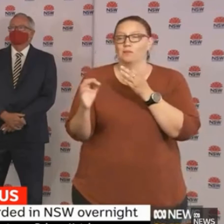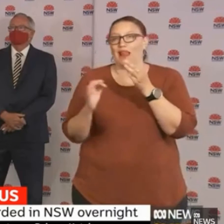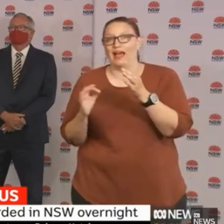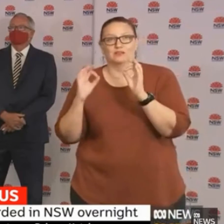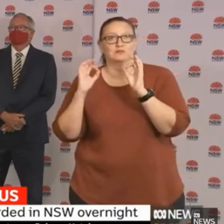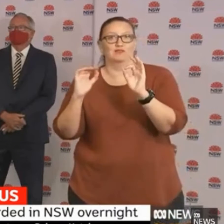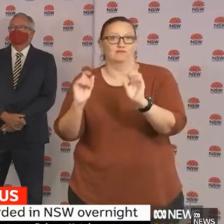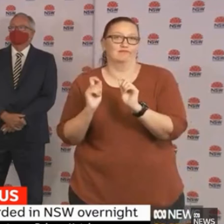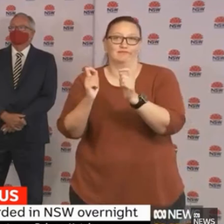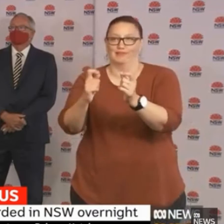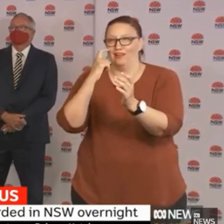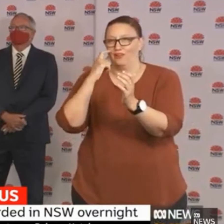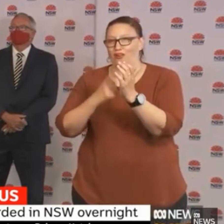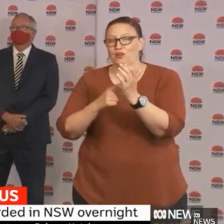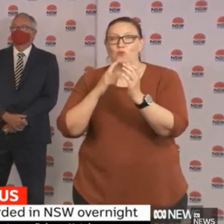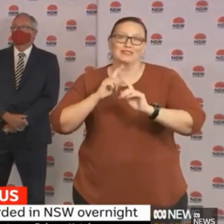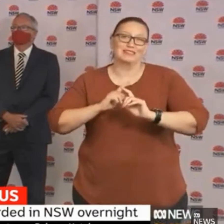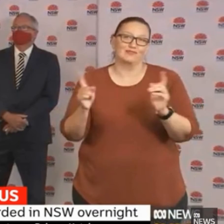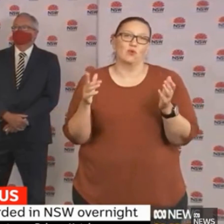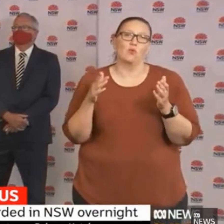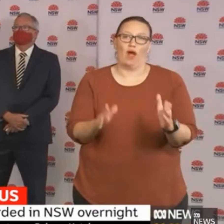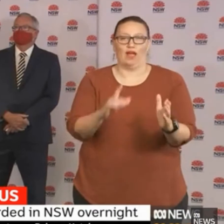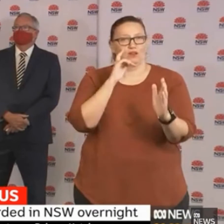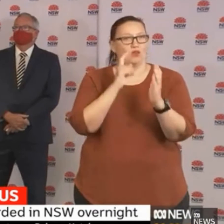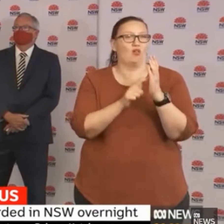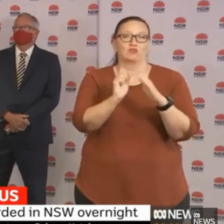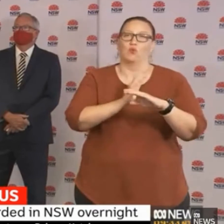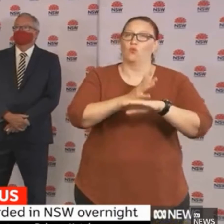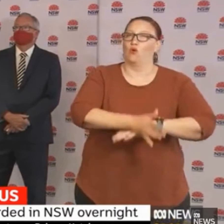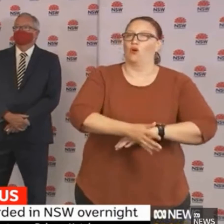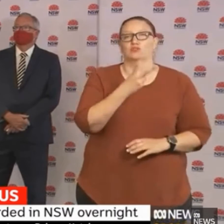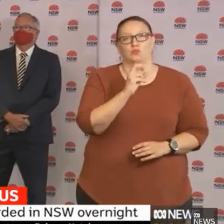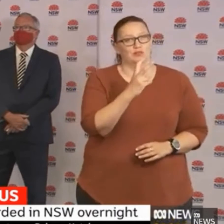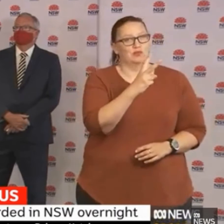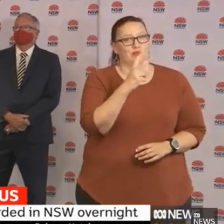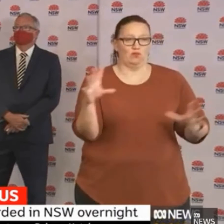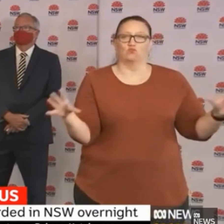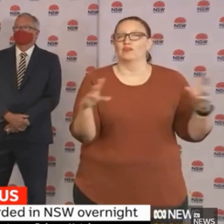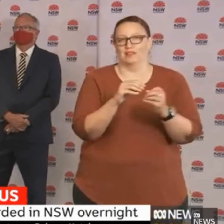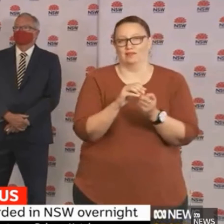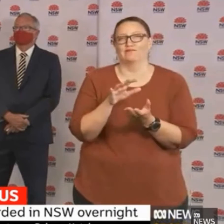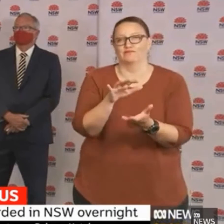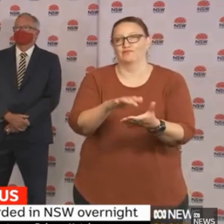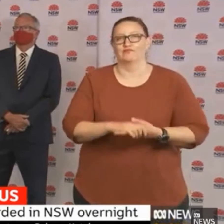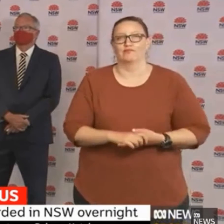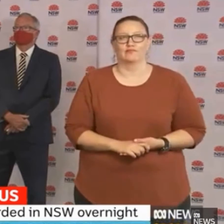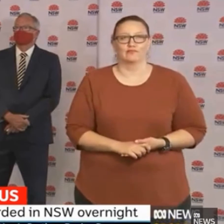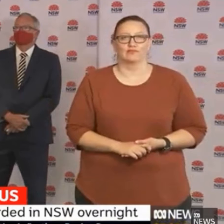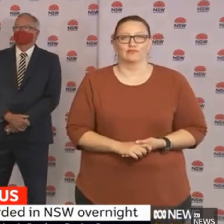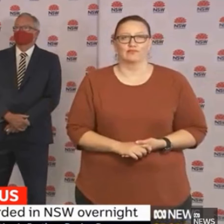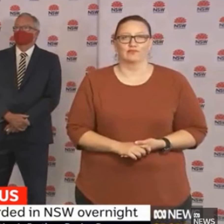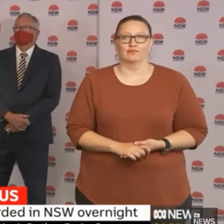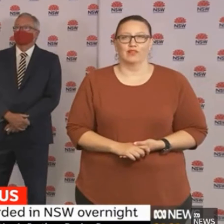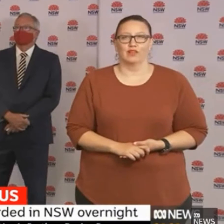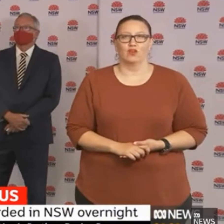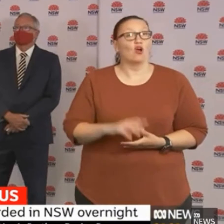so in a different way during 2021. In relation to regional New South Wales, restrictions beyond